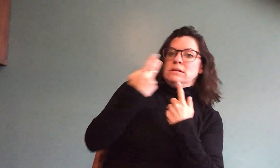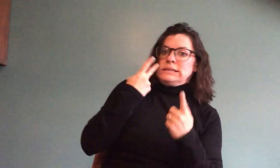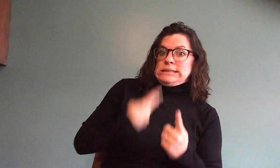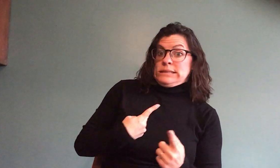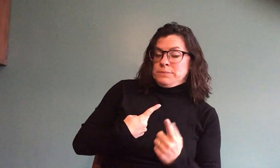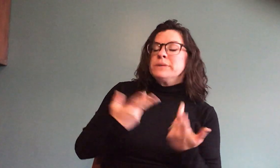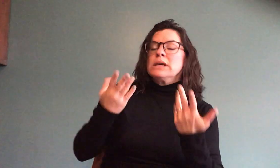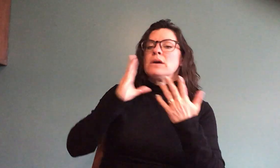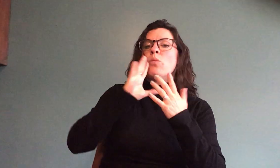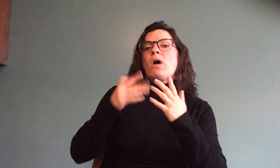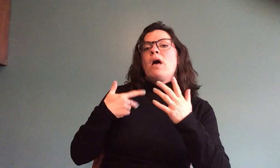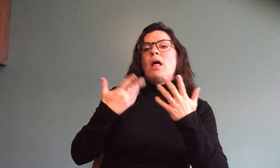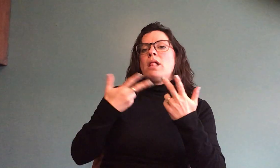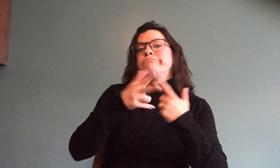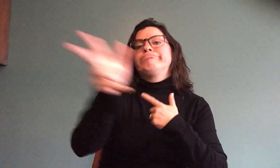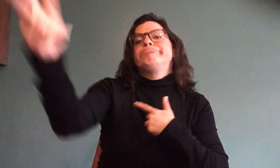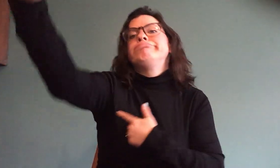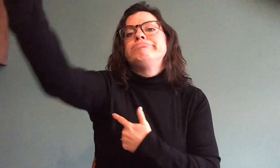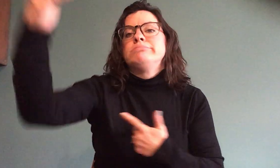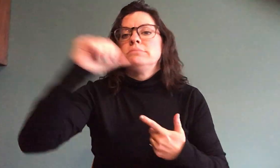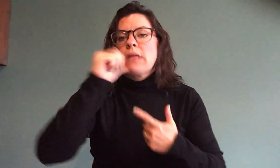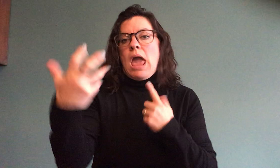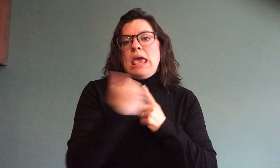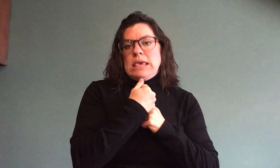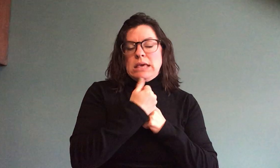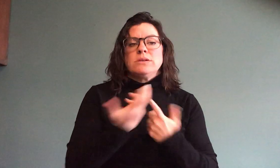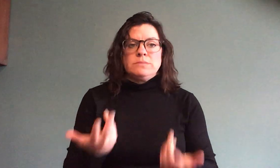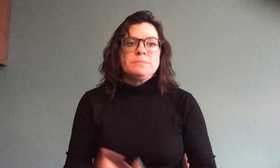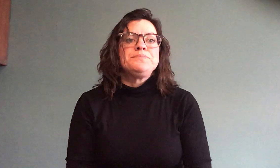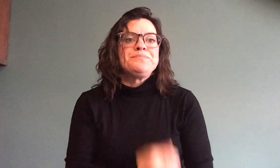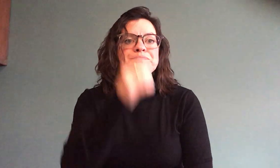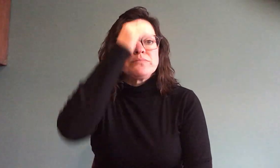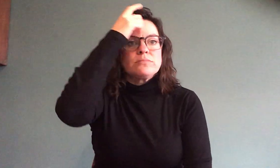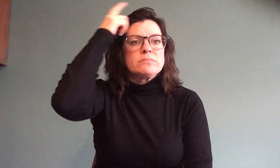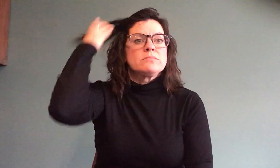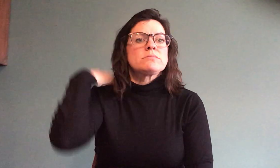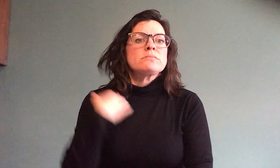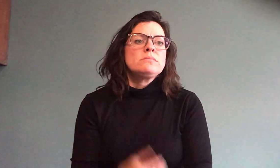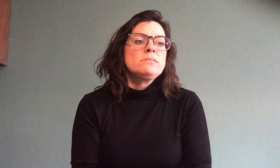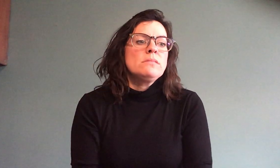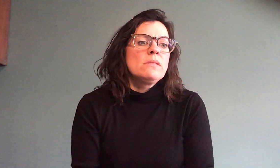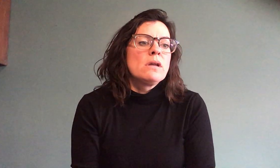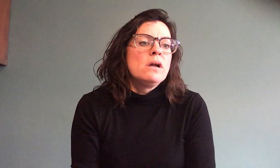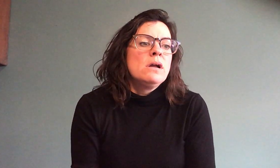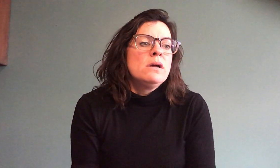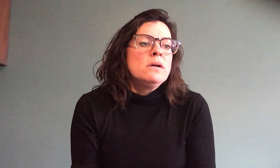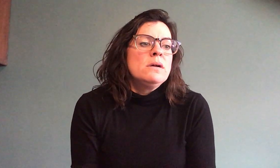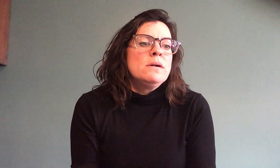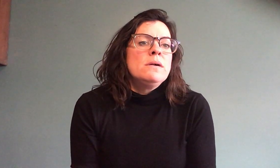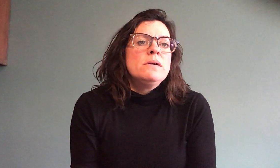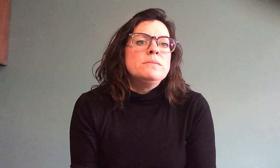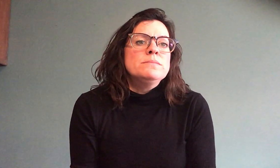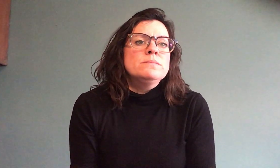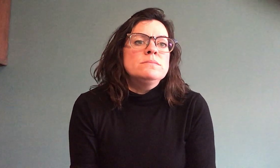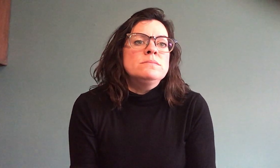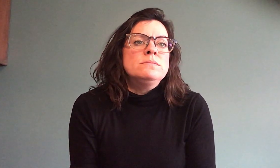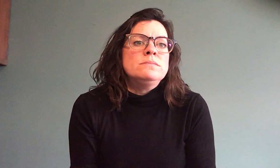that dump trucks rolling down the road and we're going to get hit by it, right? Well, Yeah. what about this? What about if we're on a job site,